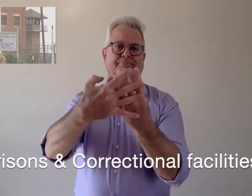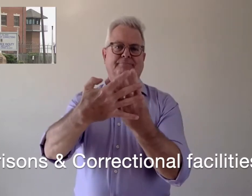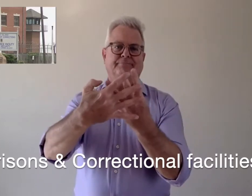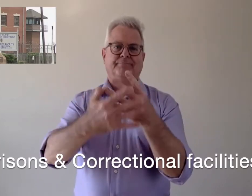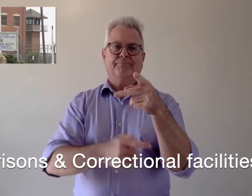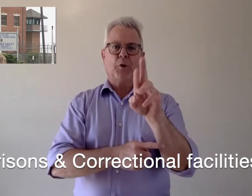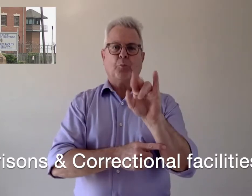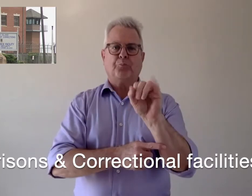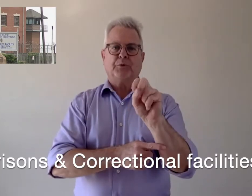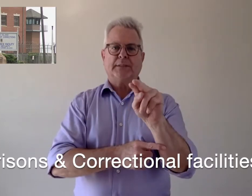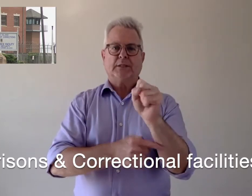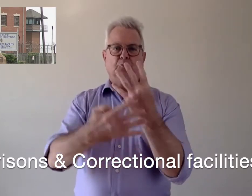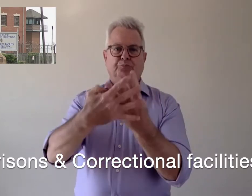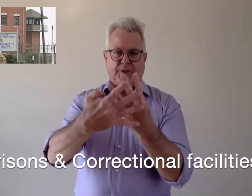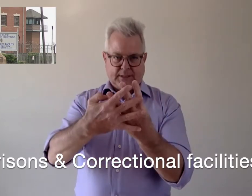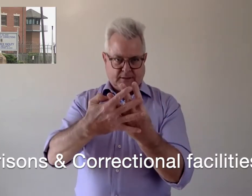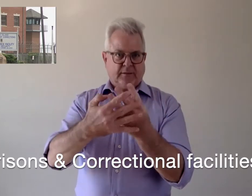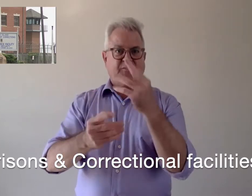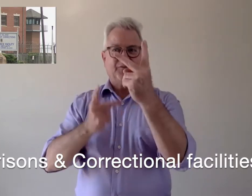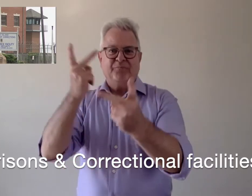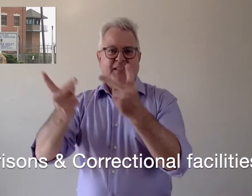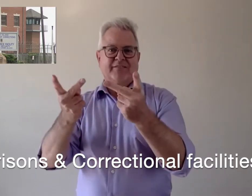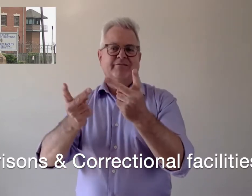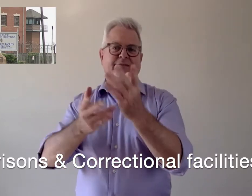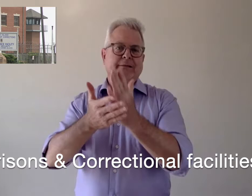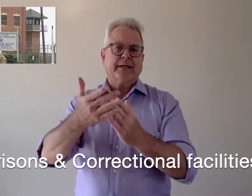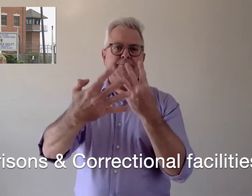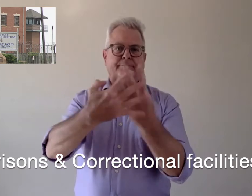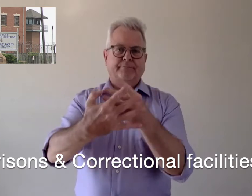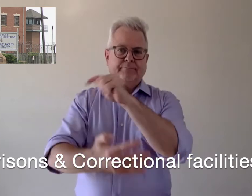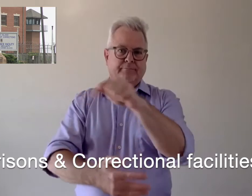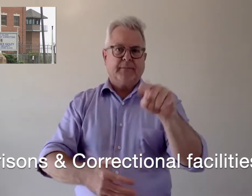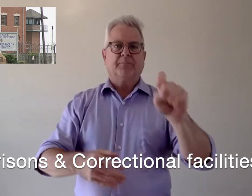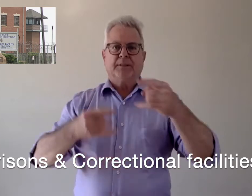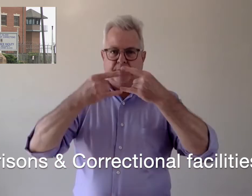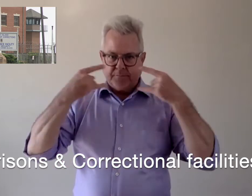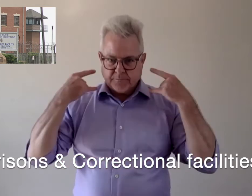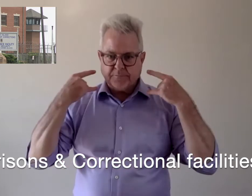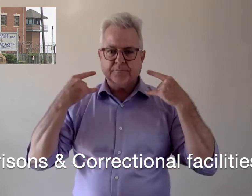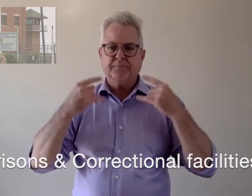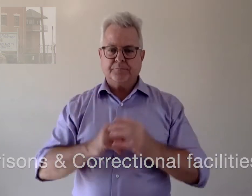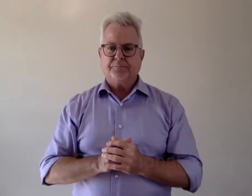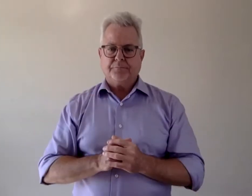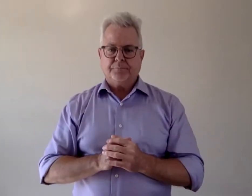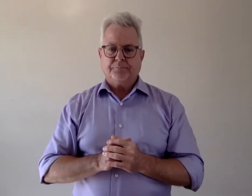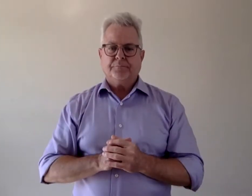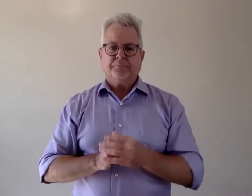mask. Lastly, correctional facilities, visitors, those who are inmates, all